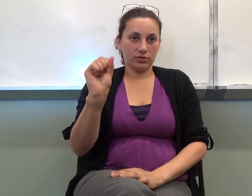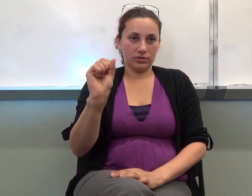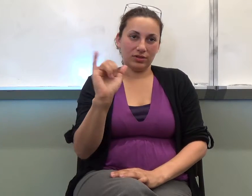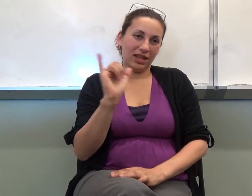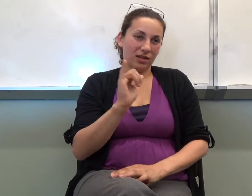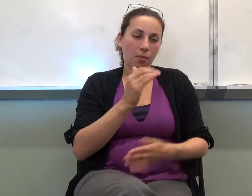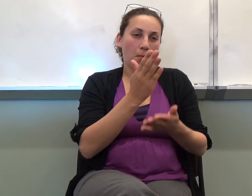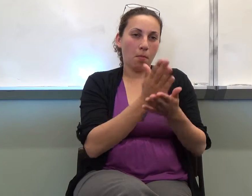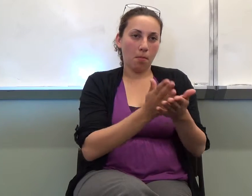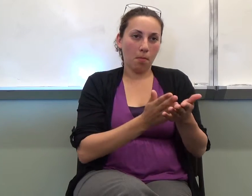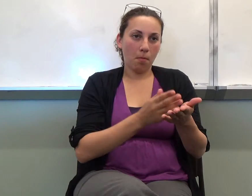represent